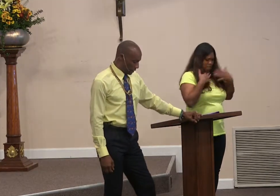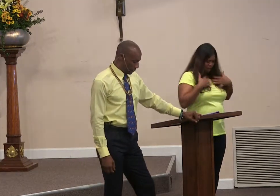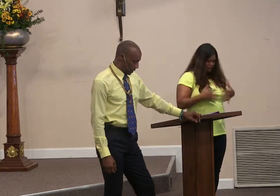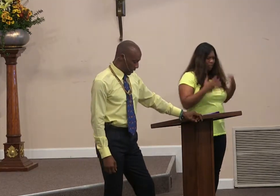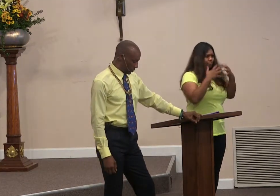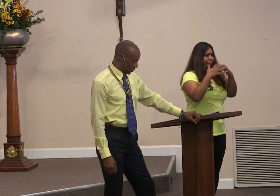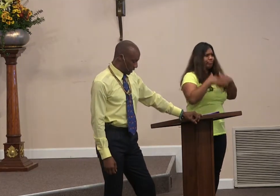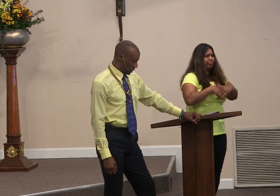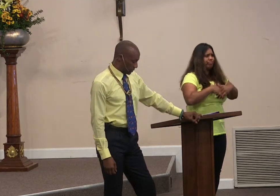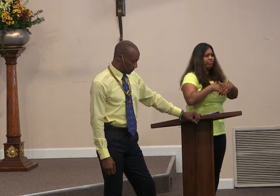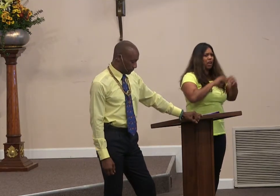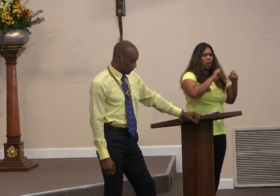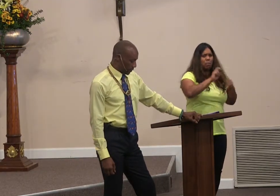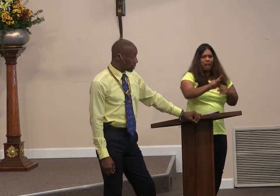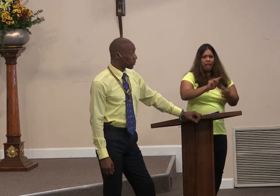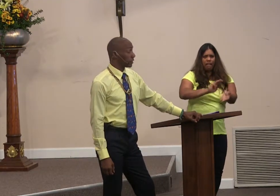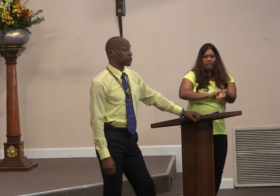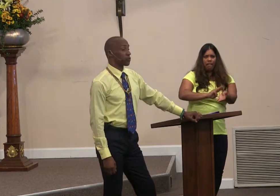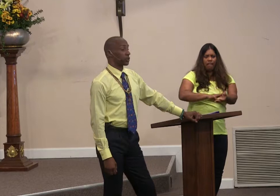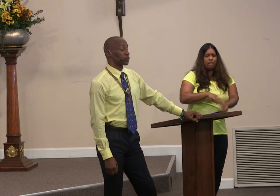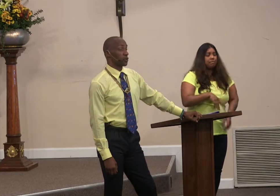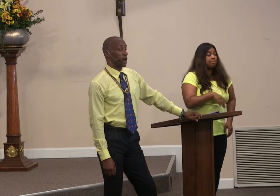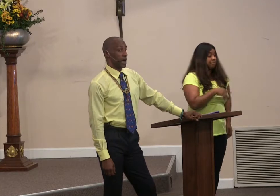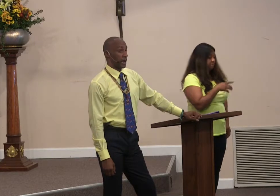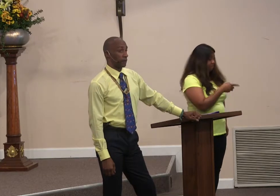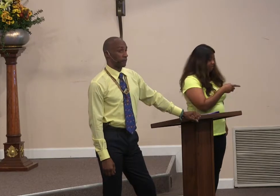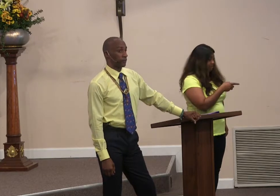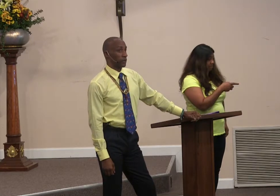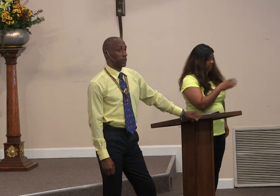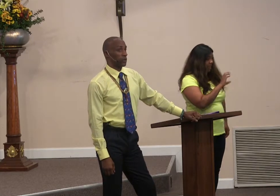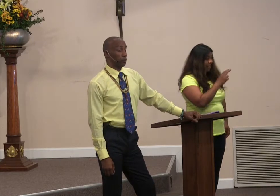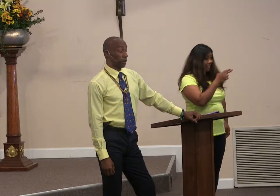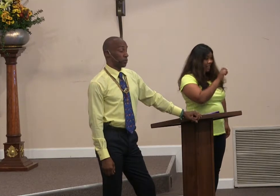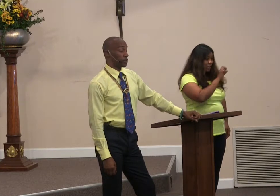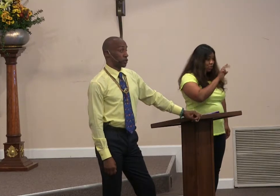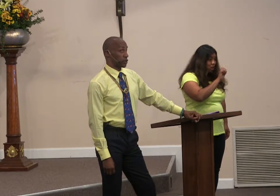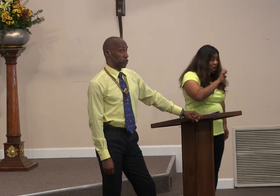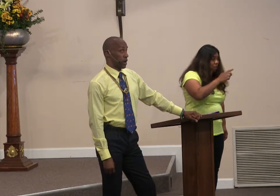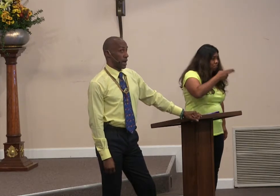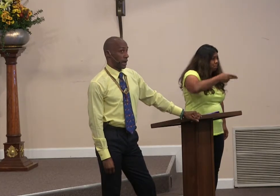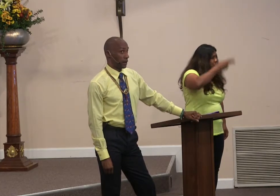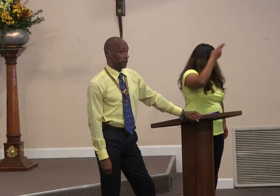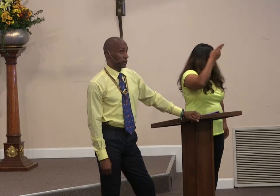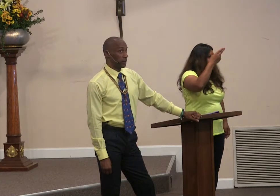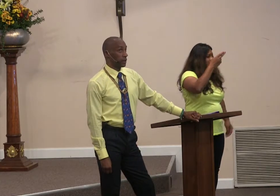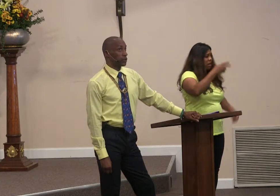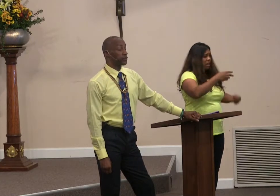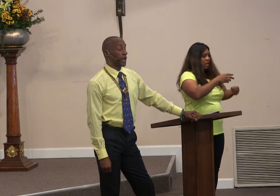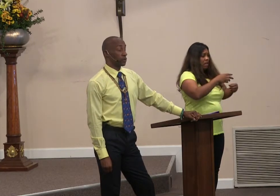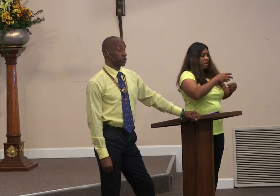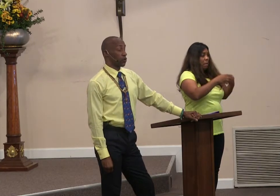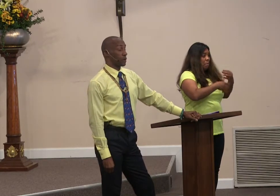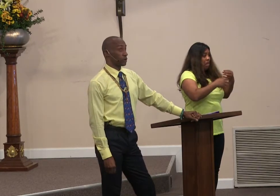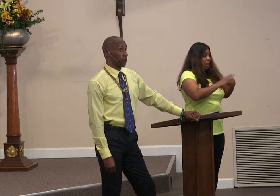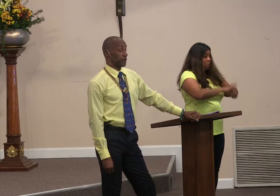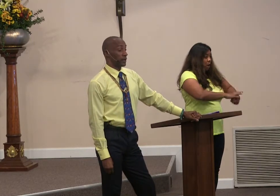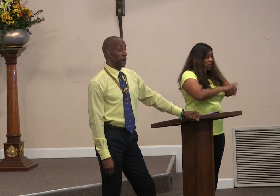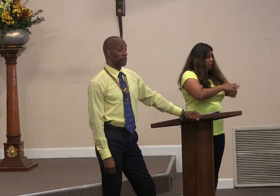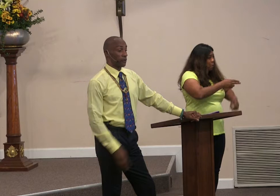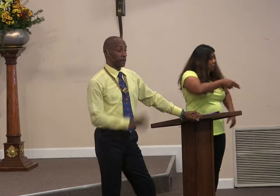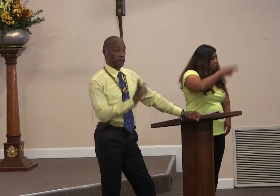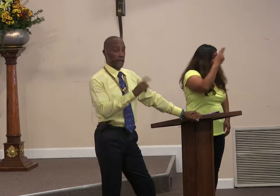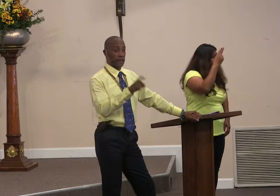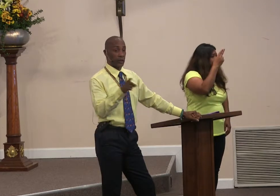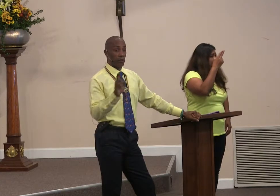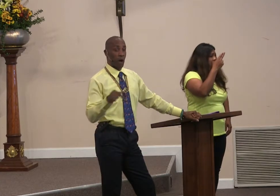doctor and my doctor says, your cholesterol is so high, your blood pressure is so high, you gained so much weight that